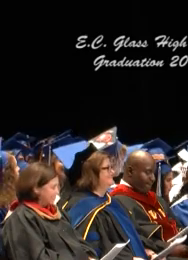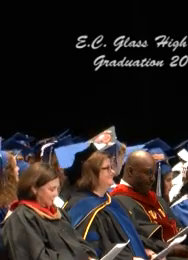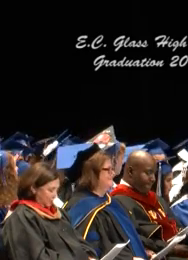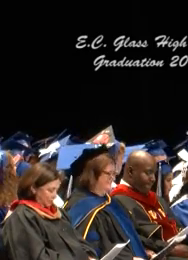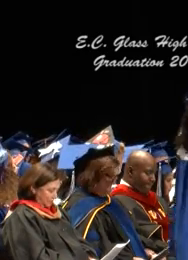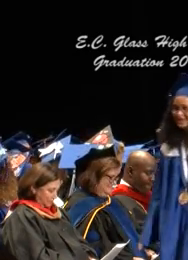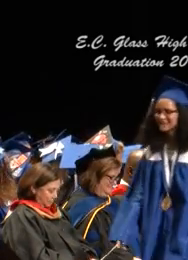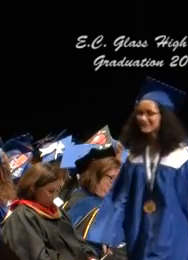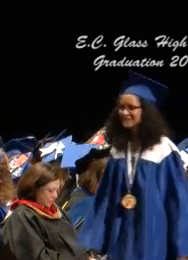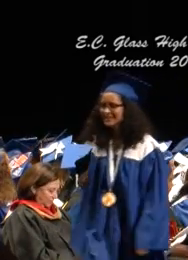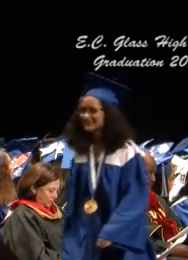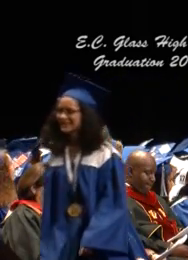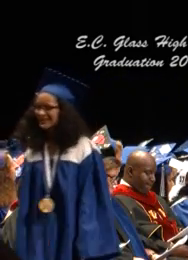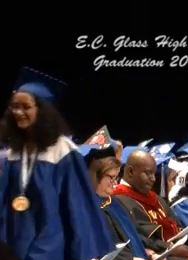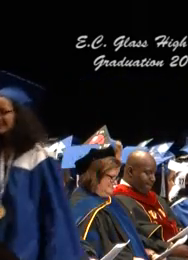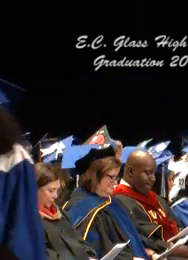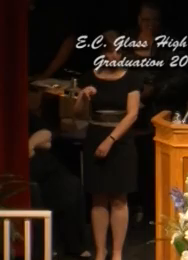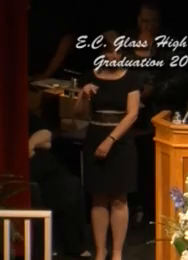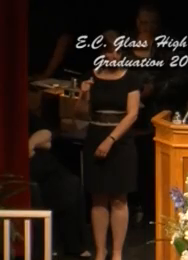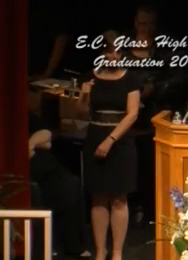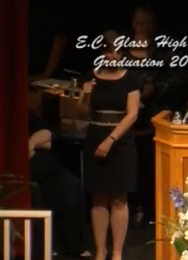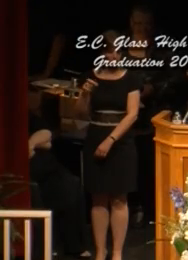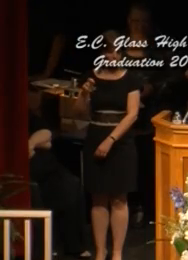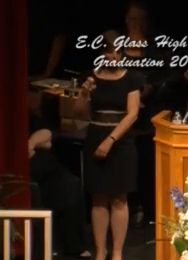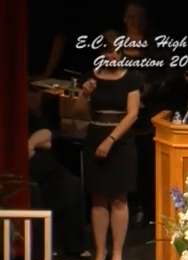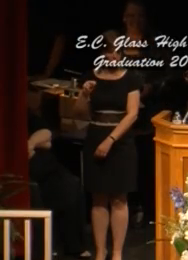Madeline Grace Renison.